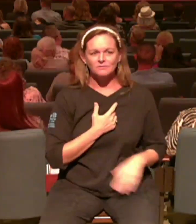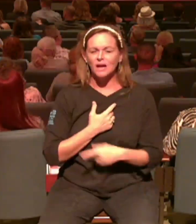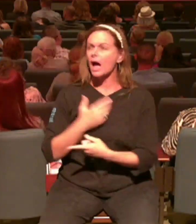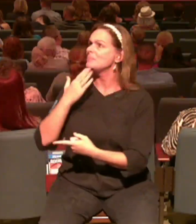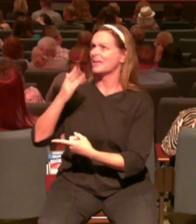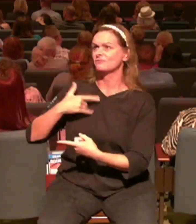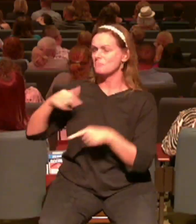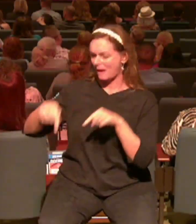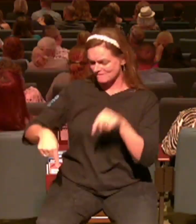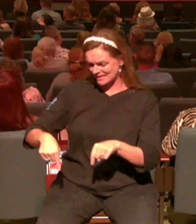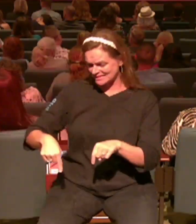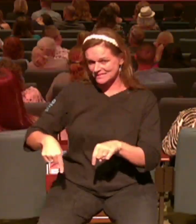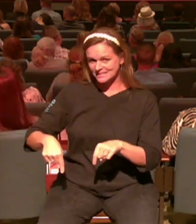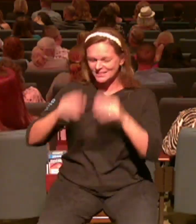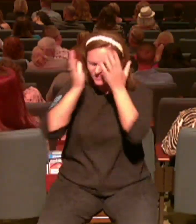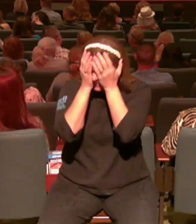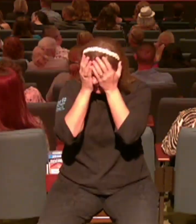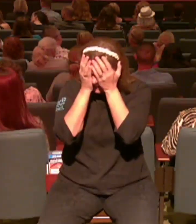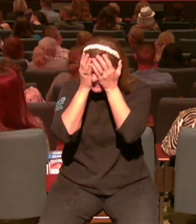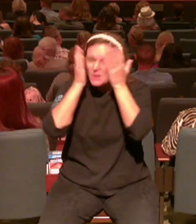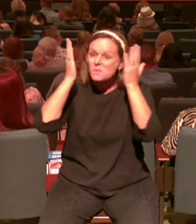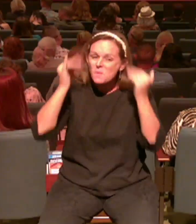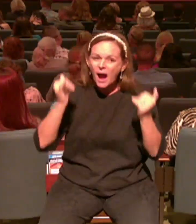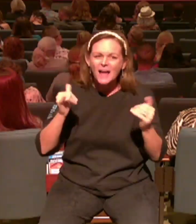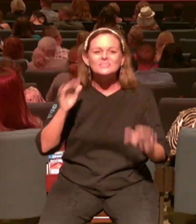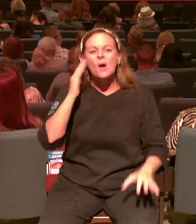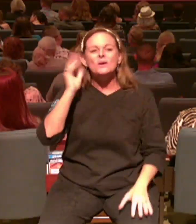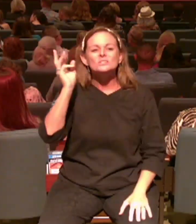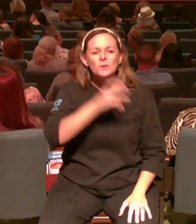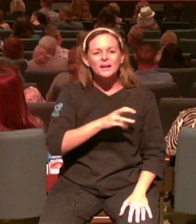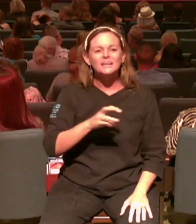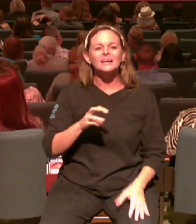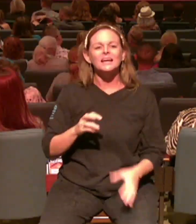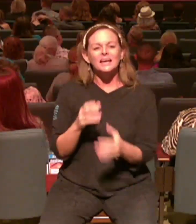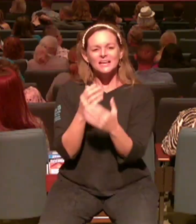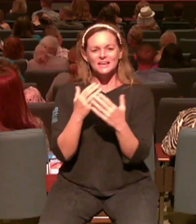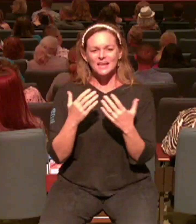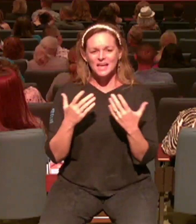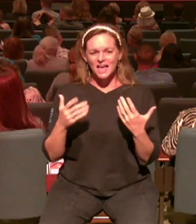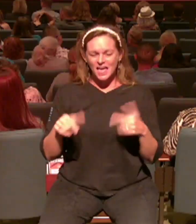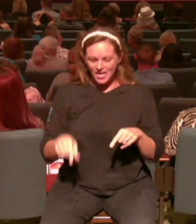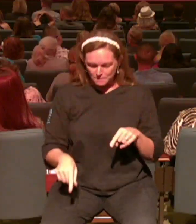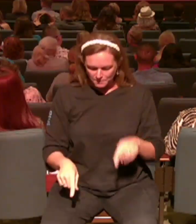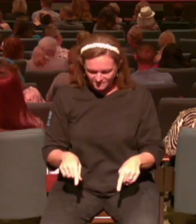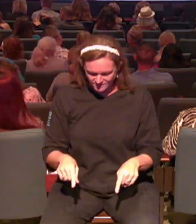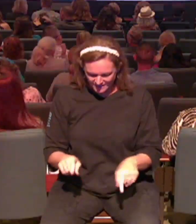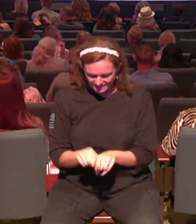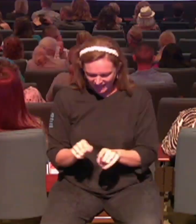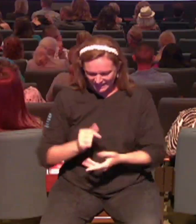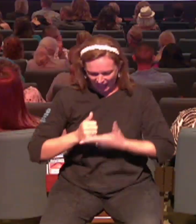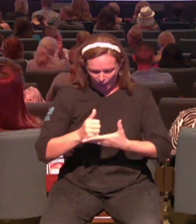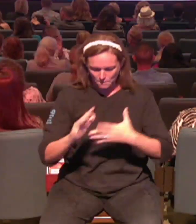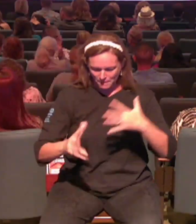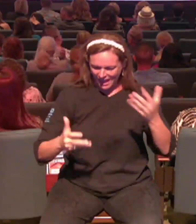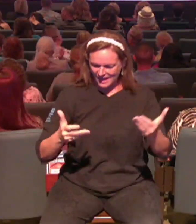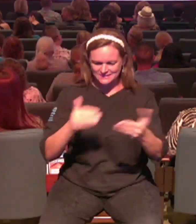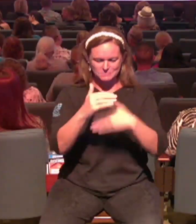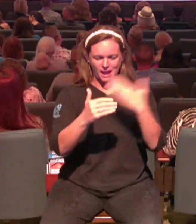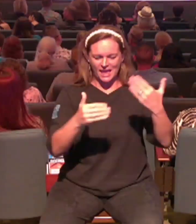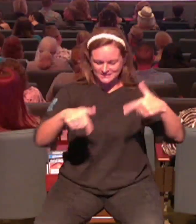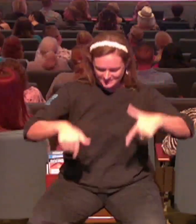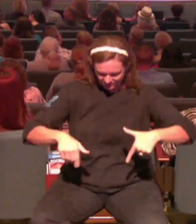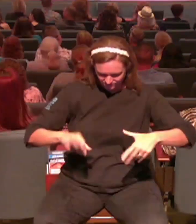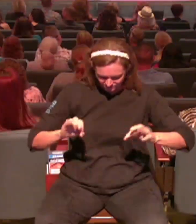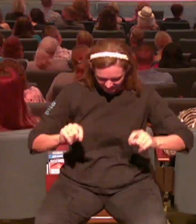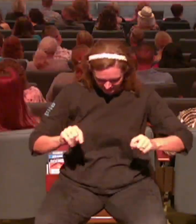But like, that's probably really weird. But I mean, like, they're like a second set of hands.